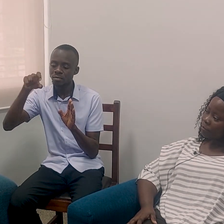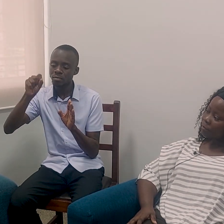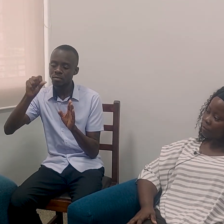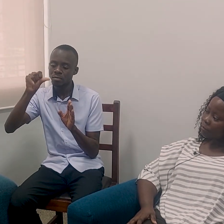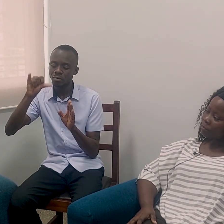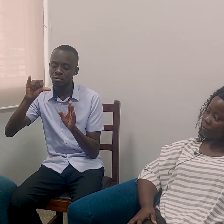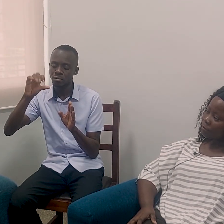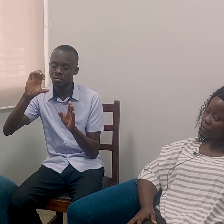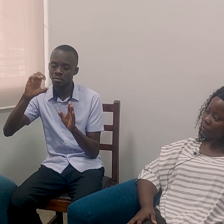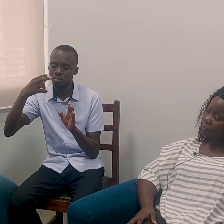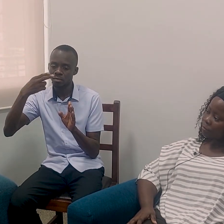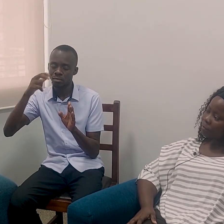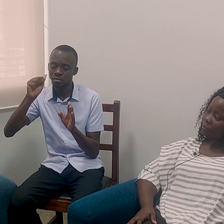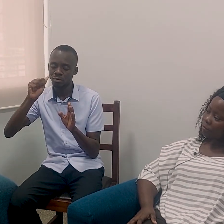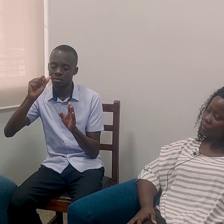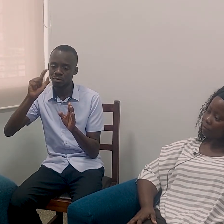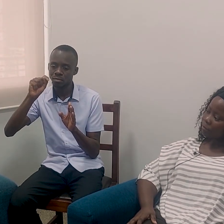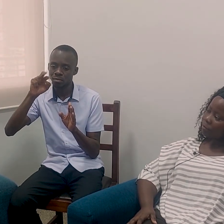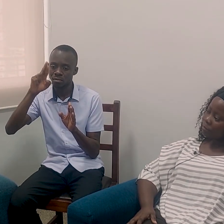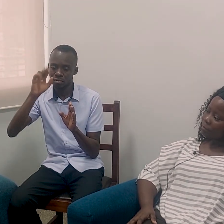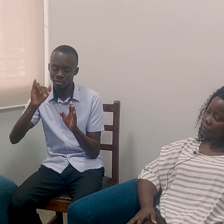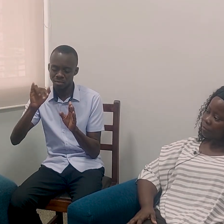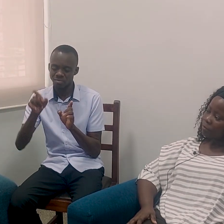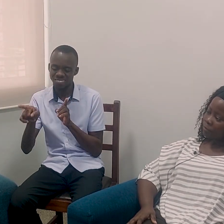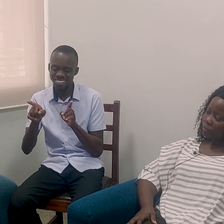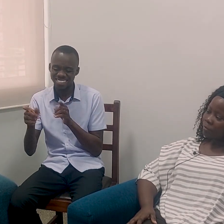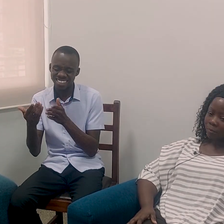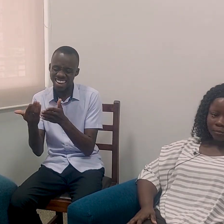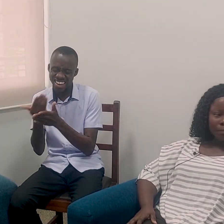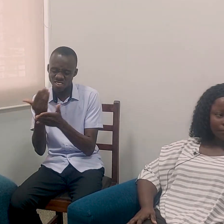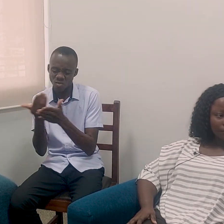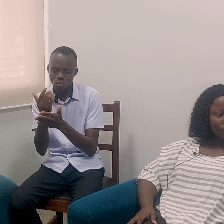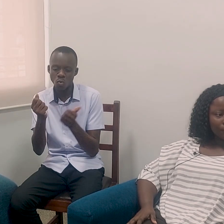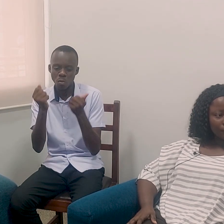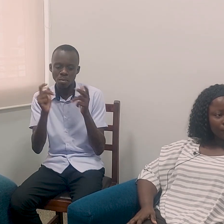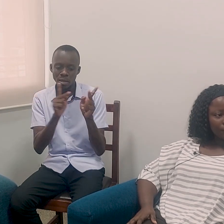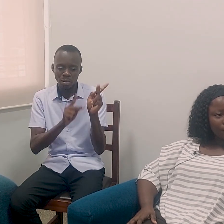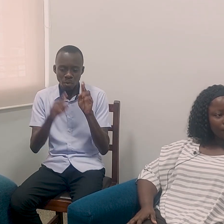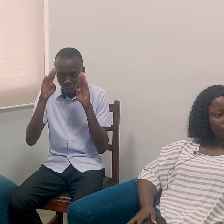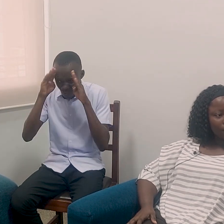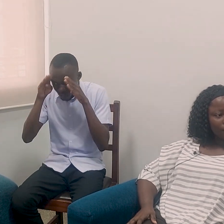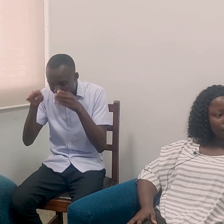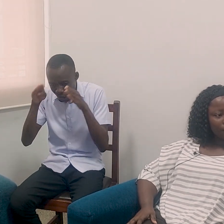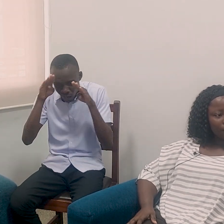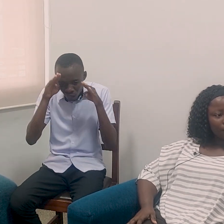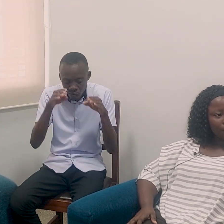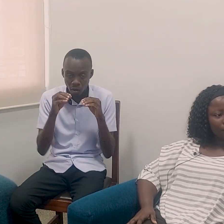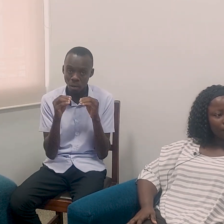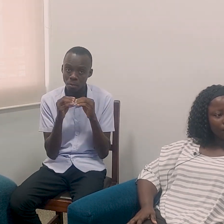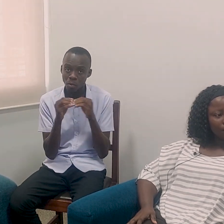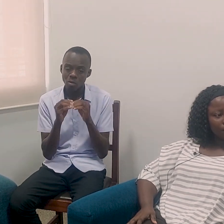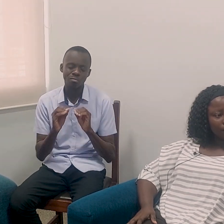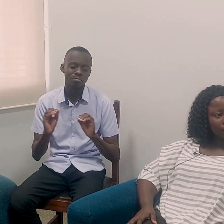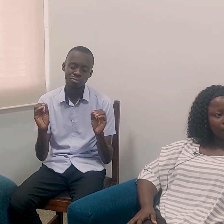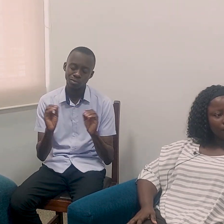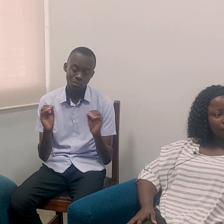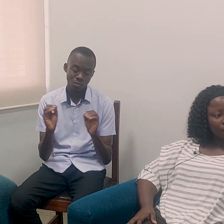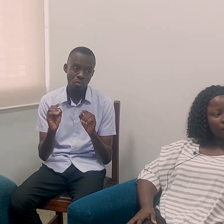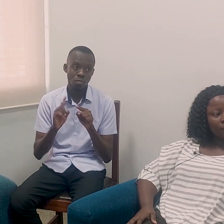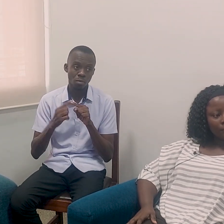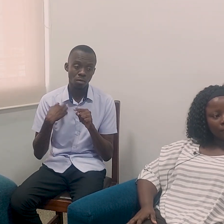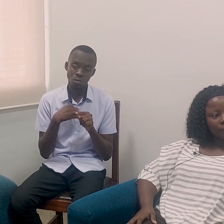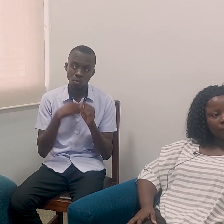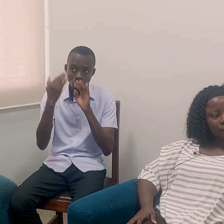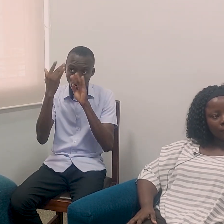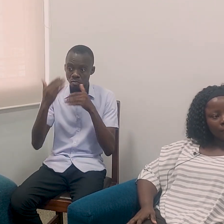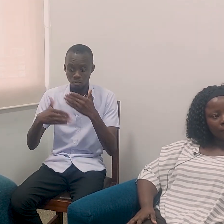not so enlightened about these issues. Yeah. Right, that's so true. So we hope that as time goes on, we pick up on these